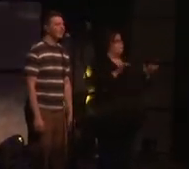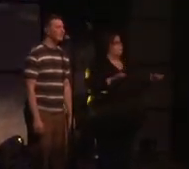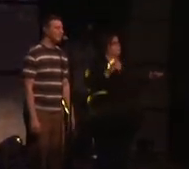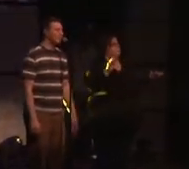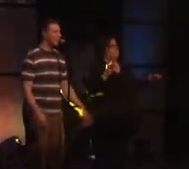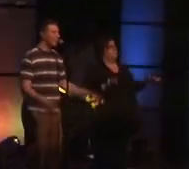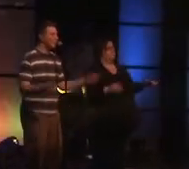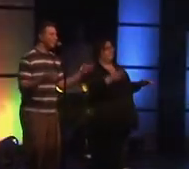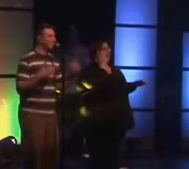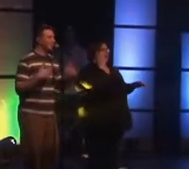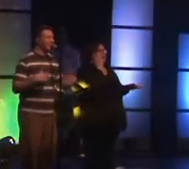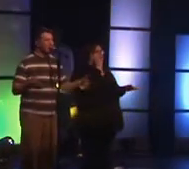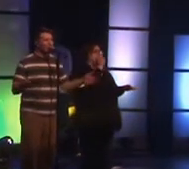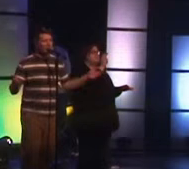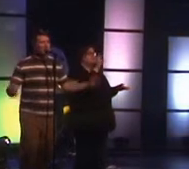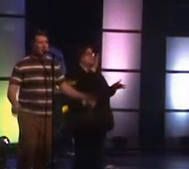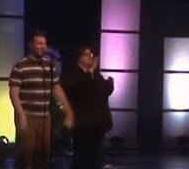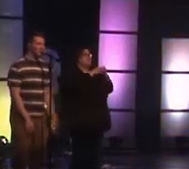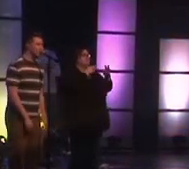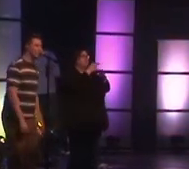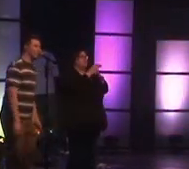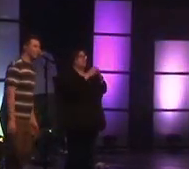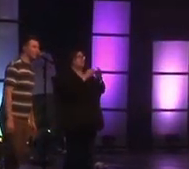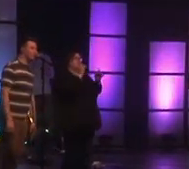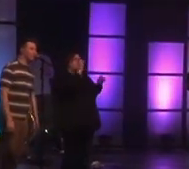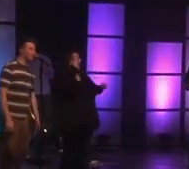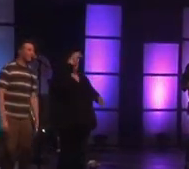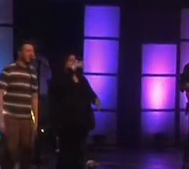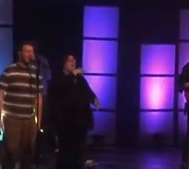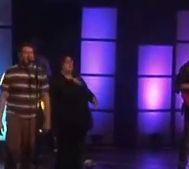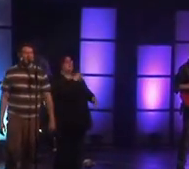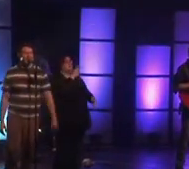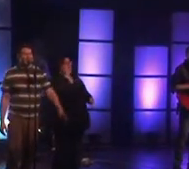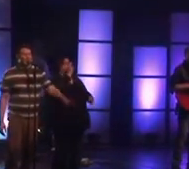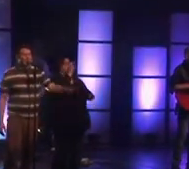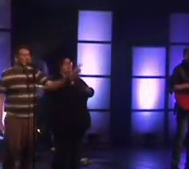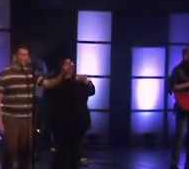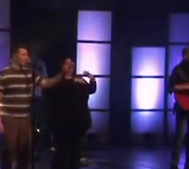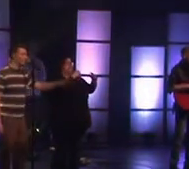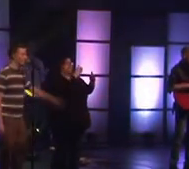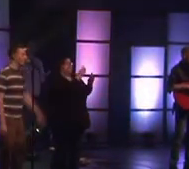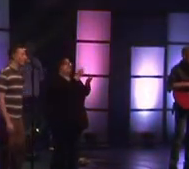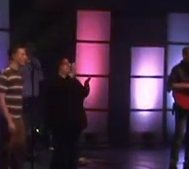I see the world in grace,